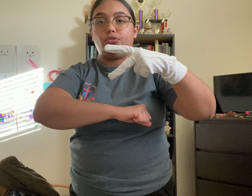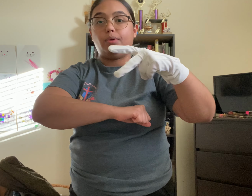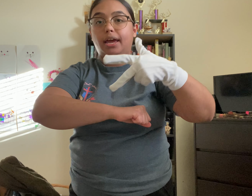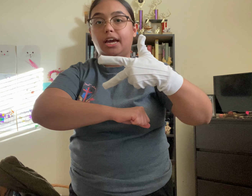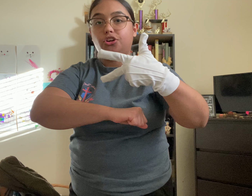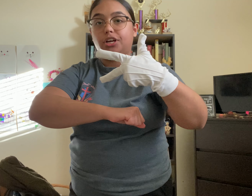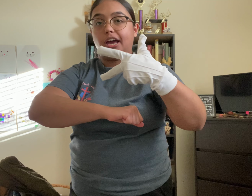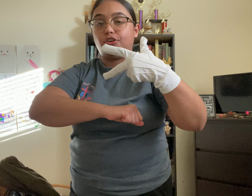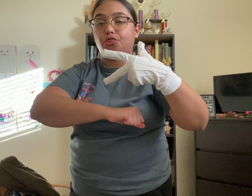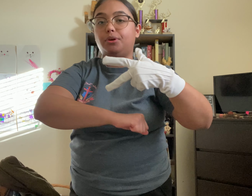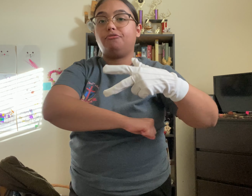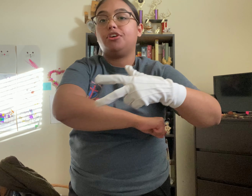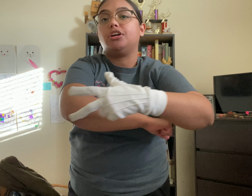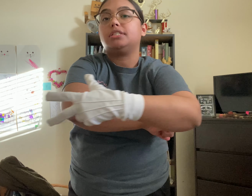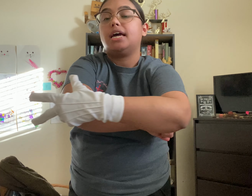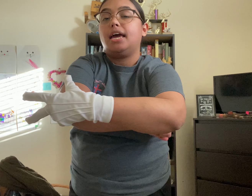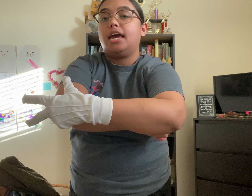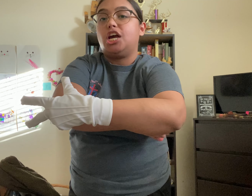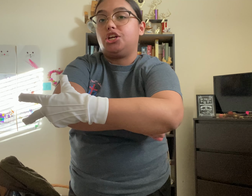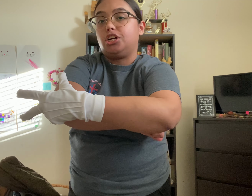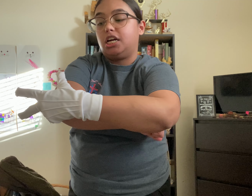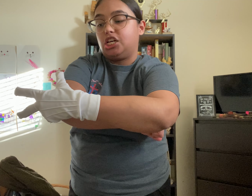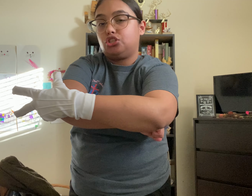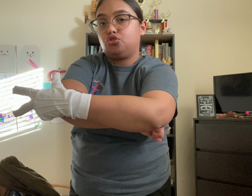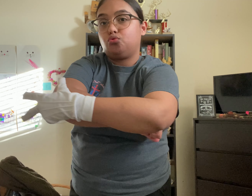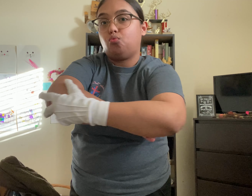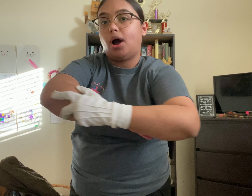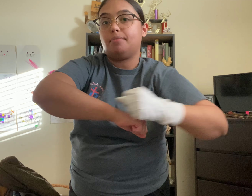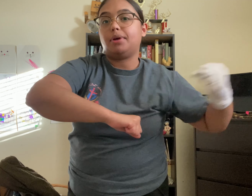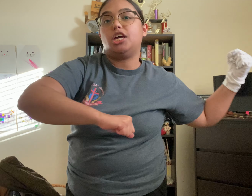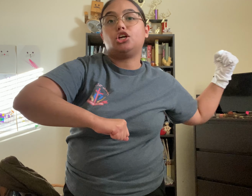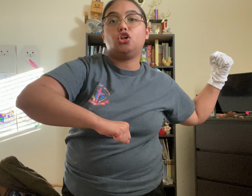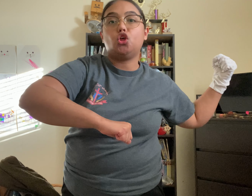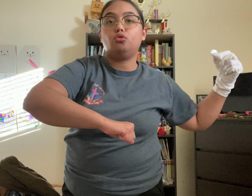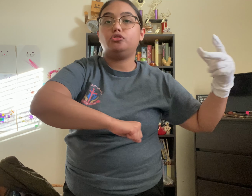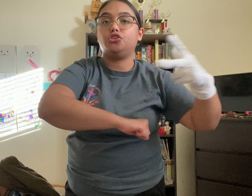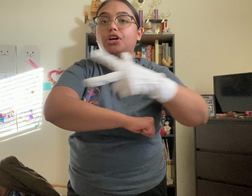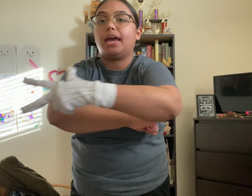right hand, you're going to have your 3 fingers, and you're going to swipe and close your hand